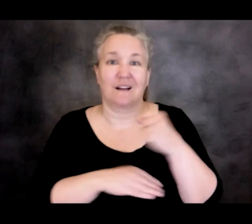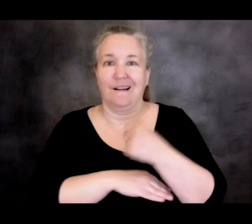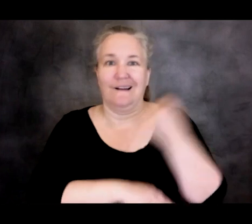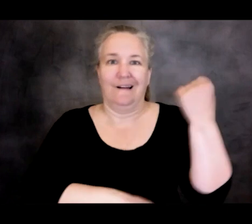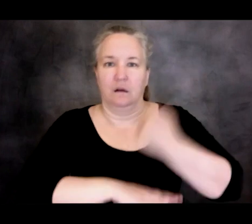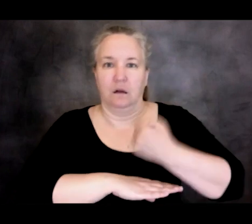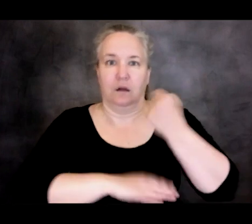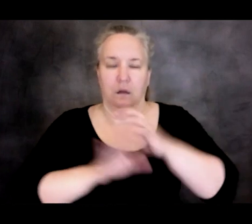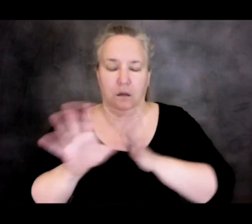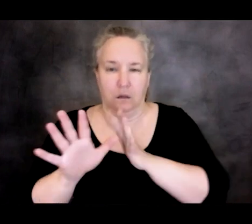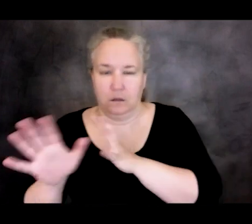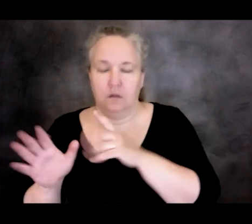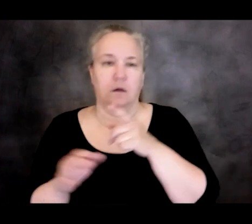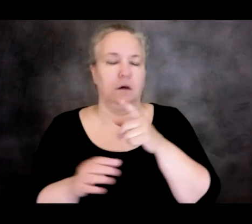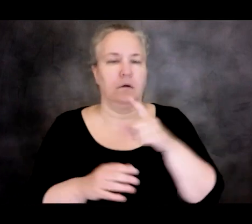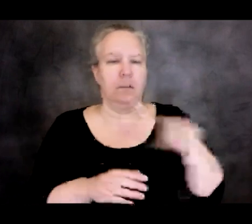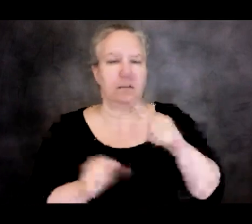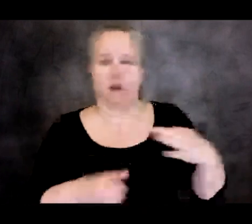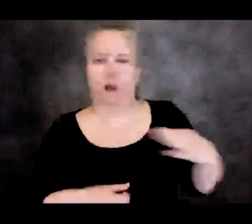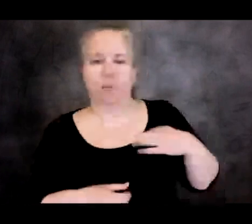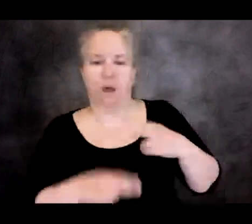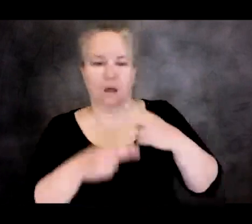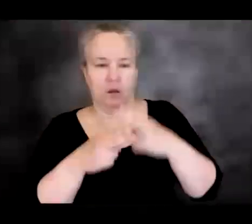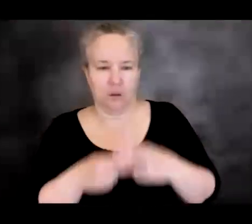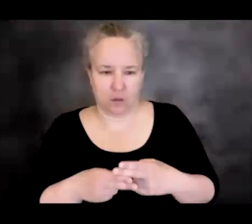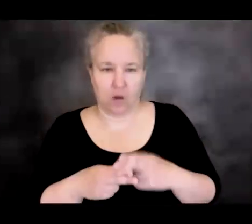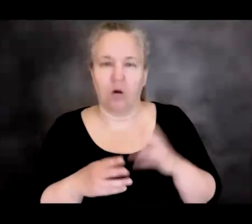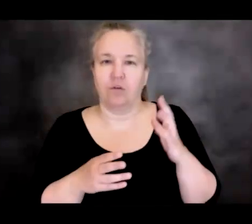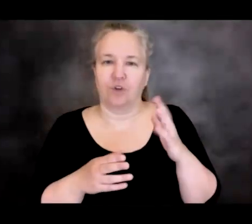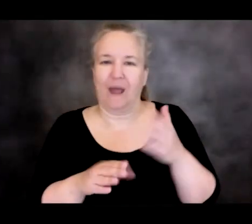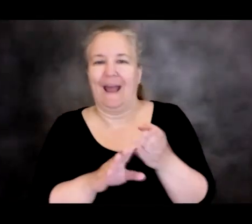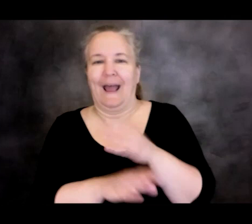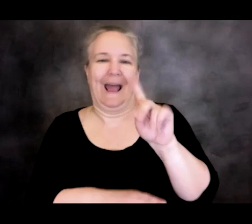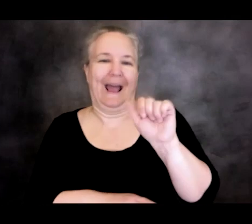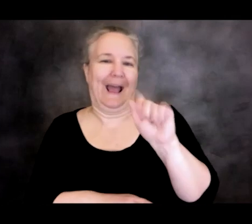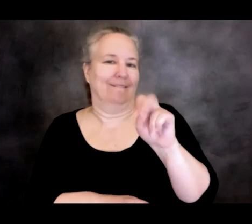been able to apply for what's called advanced parole and leave the country.